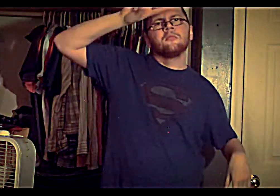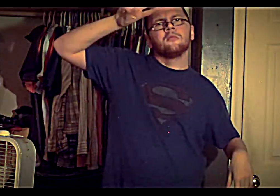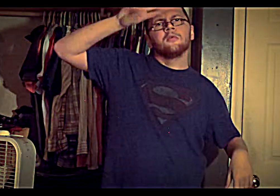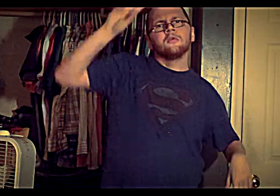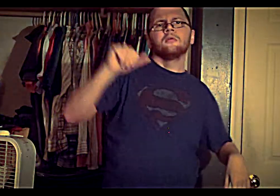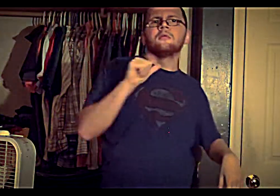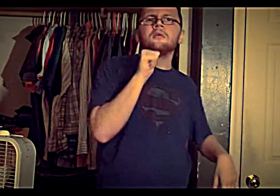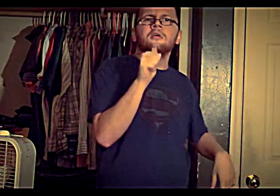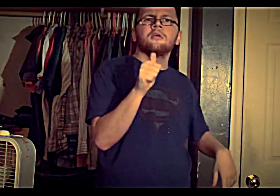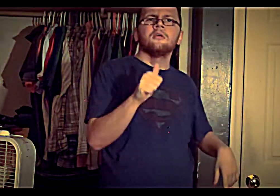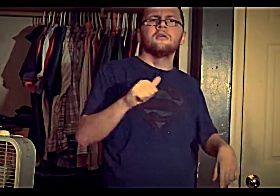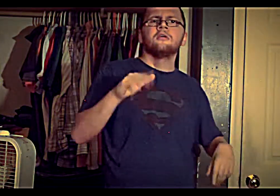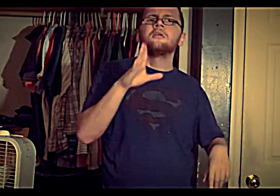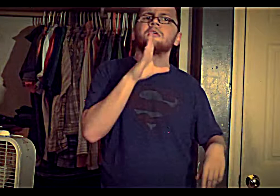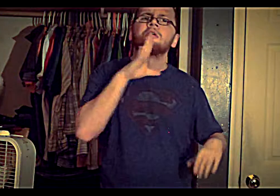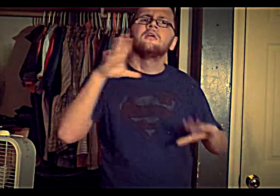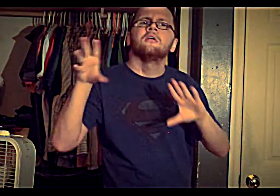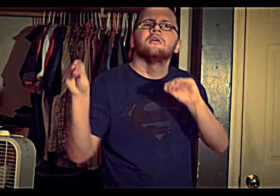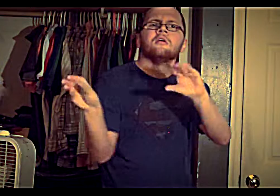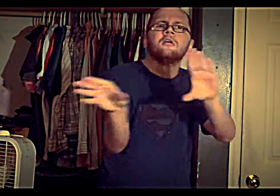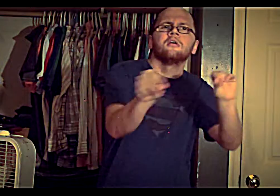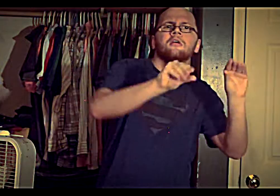ain't stupid. Talking right